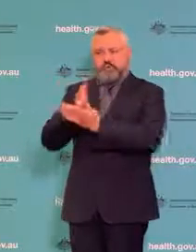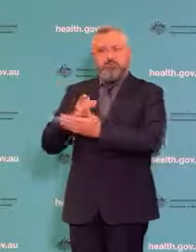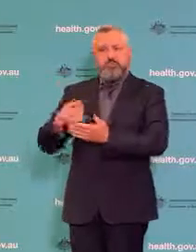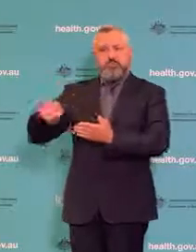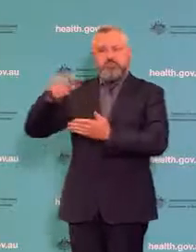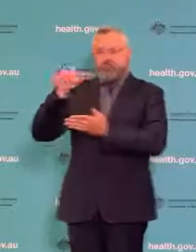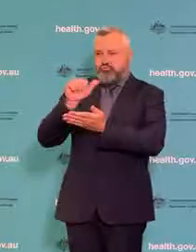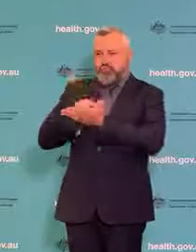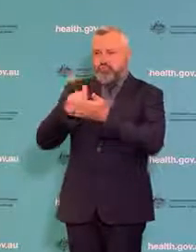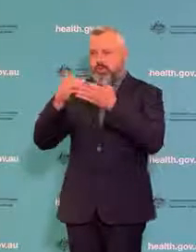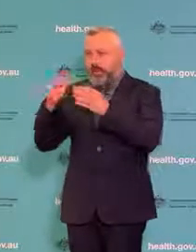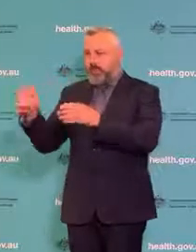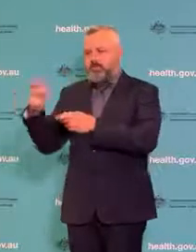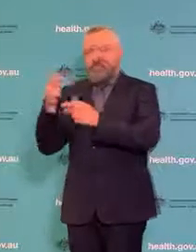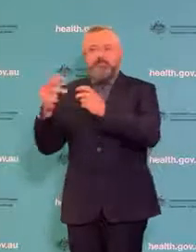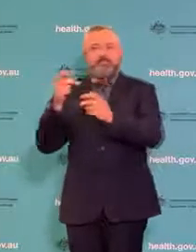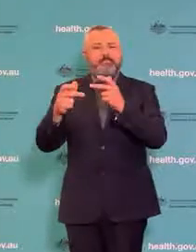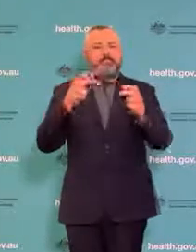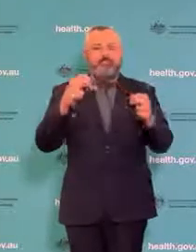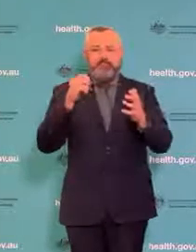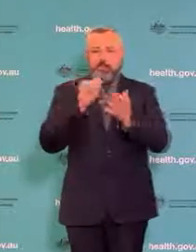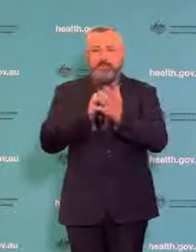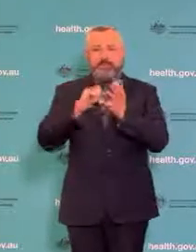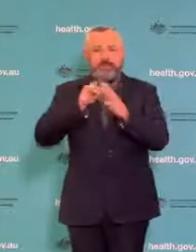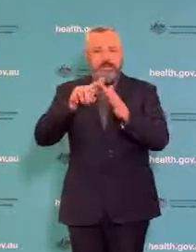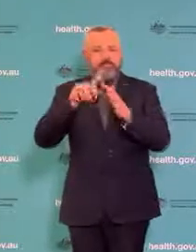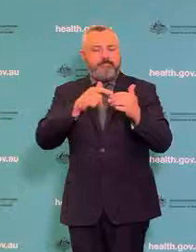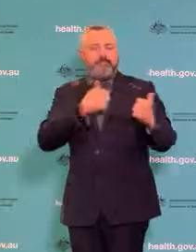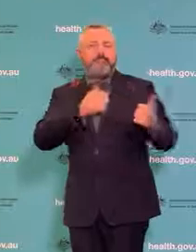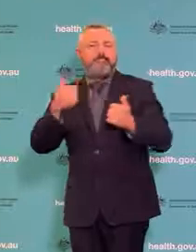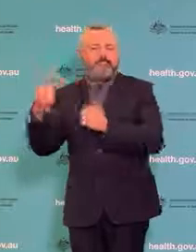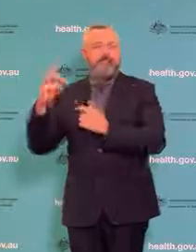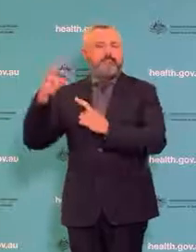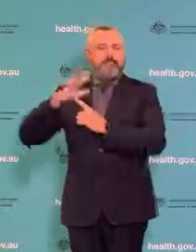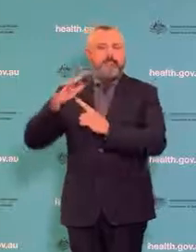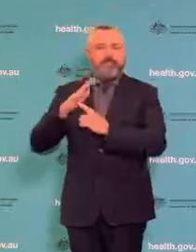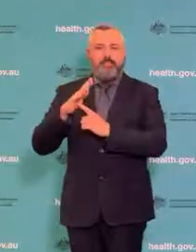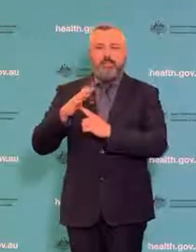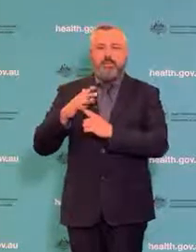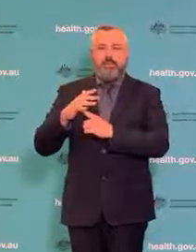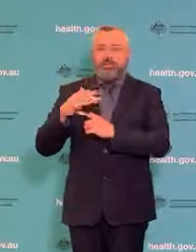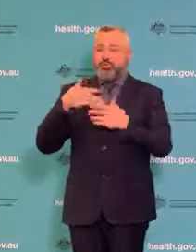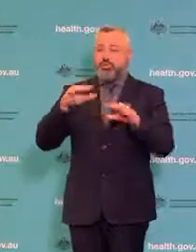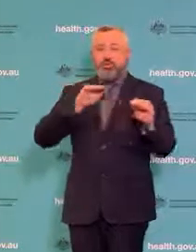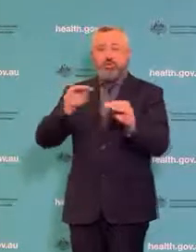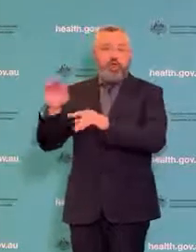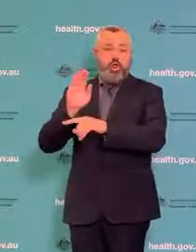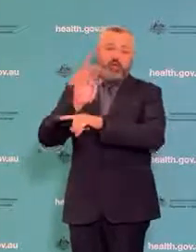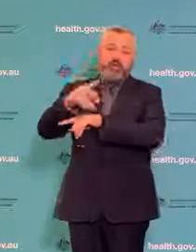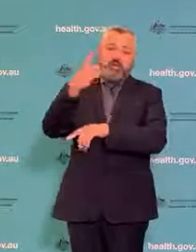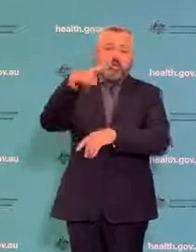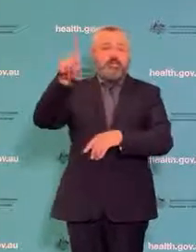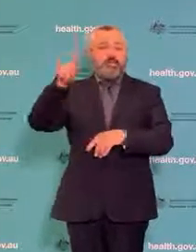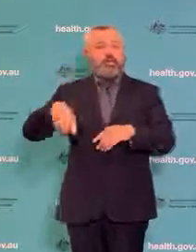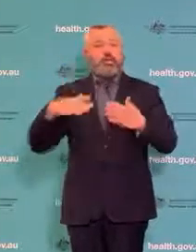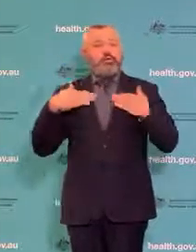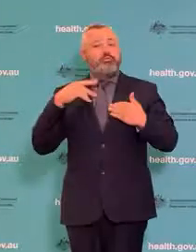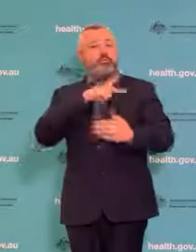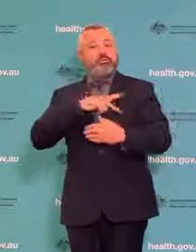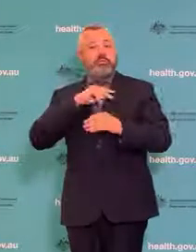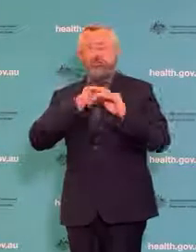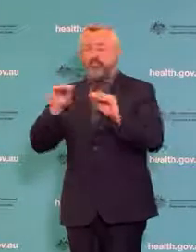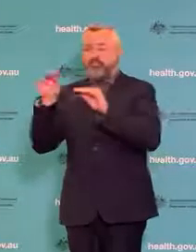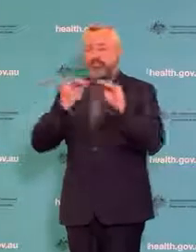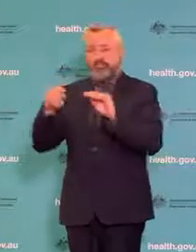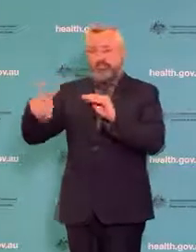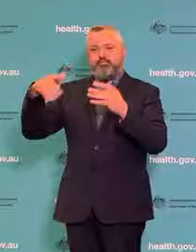effectively. So as today, more than 20,000 health professionals have completed the core elements of that